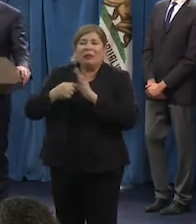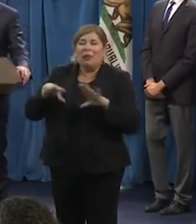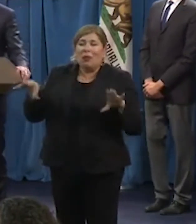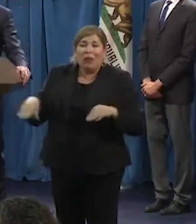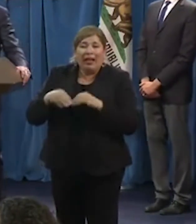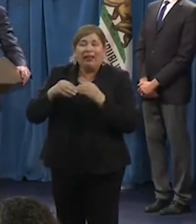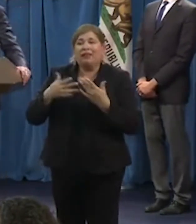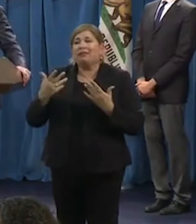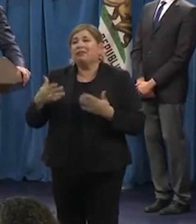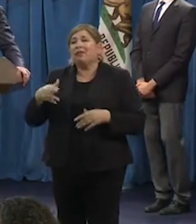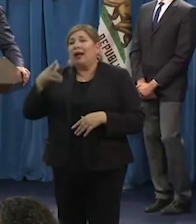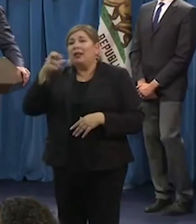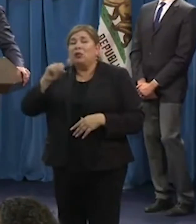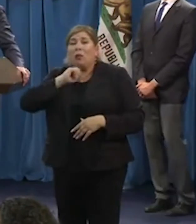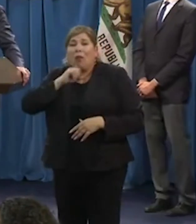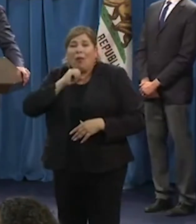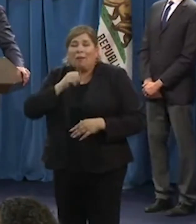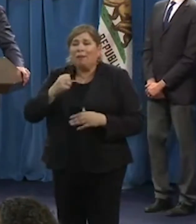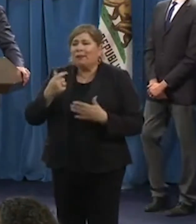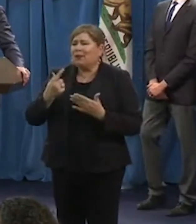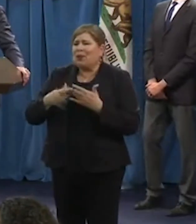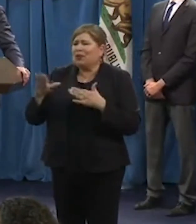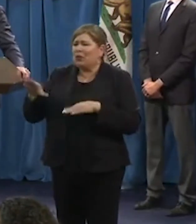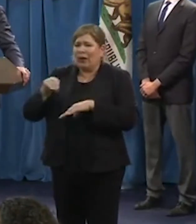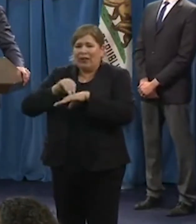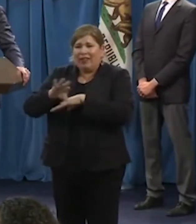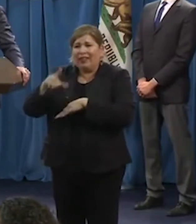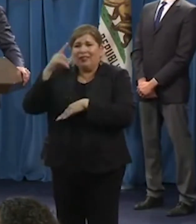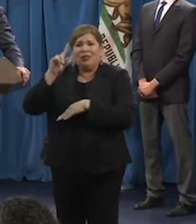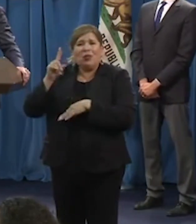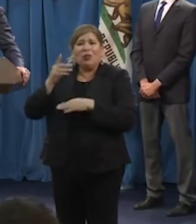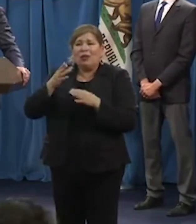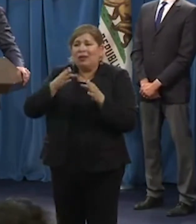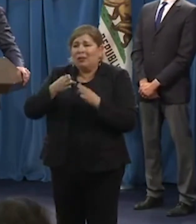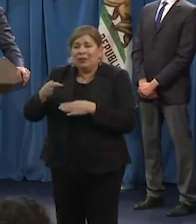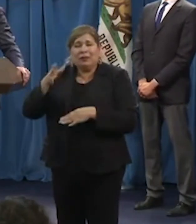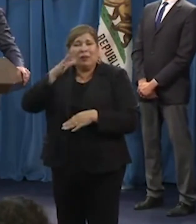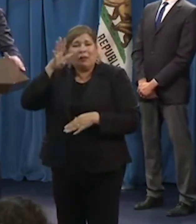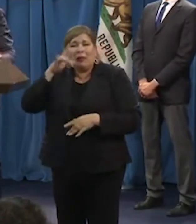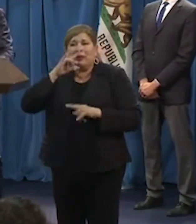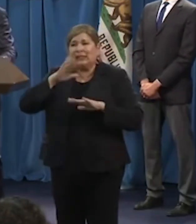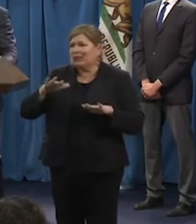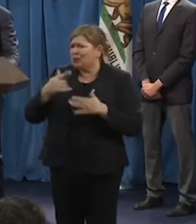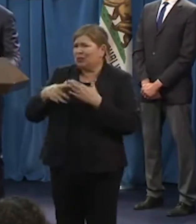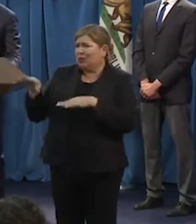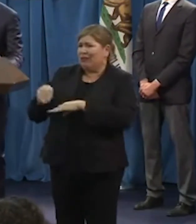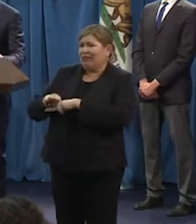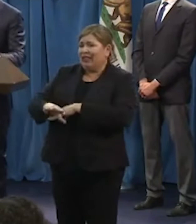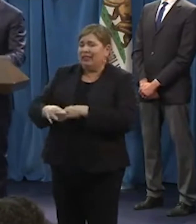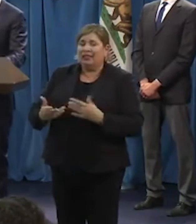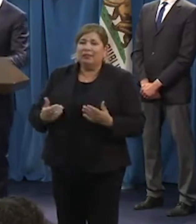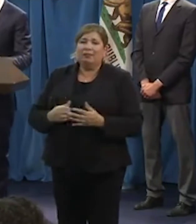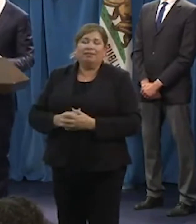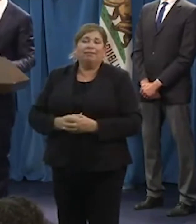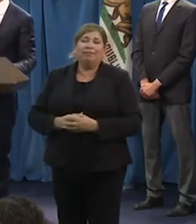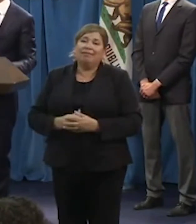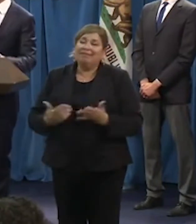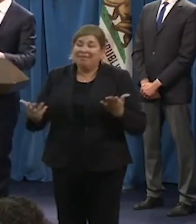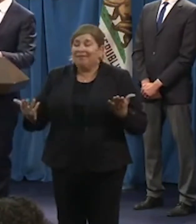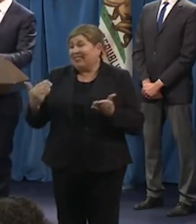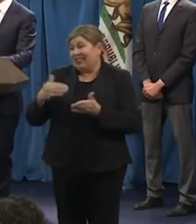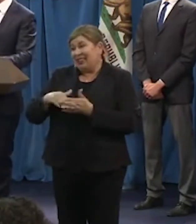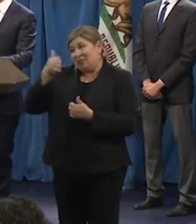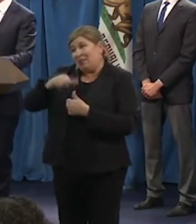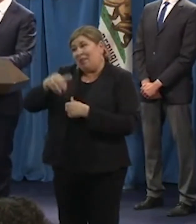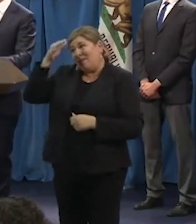your advice for people, parents, kids, for things like Common that? Common sense. Again, it's for seniors, for people with